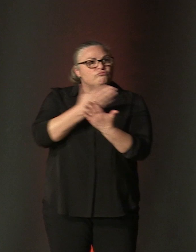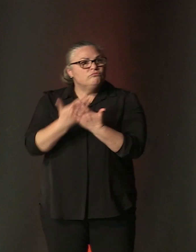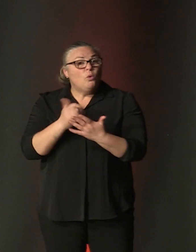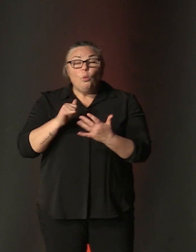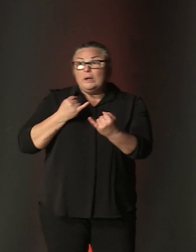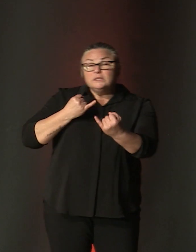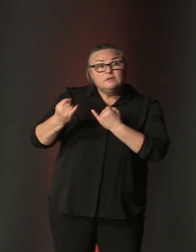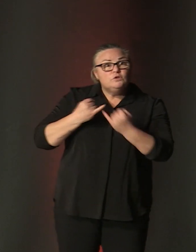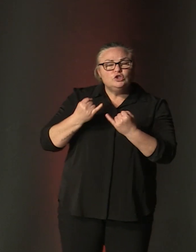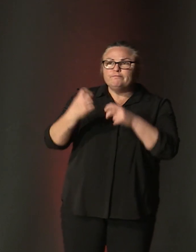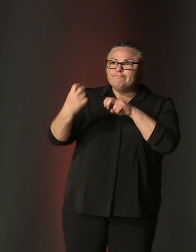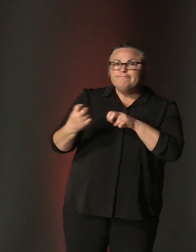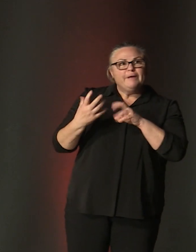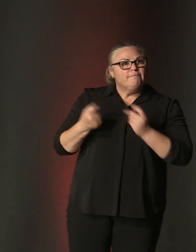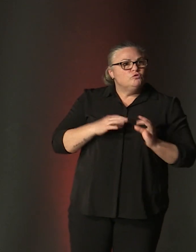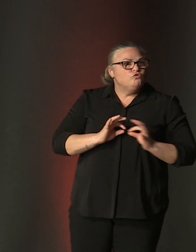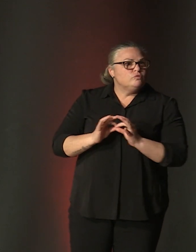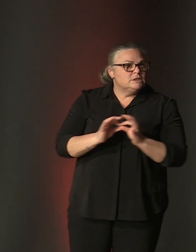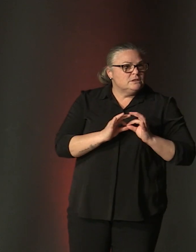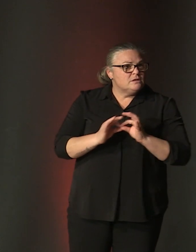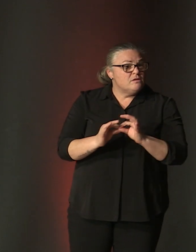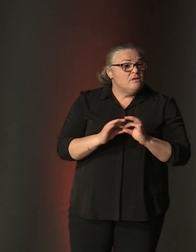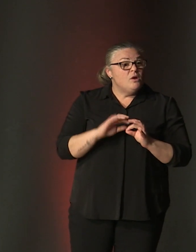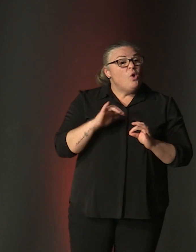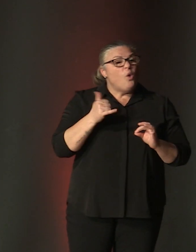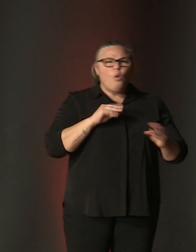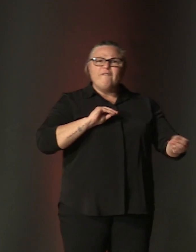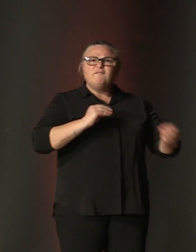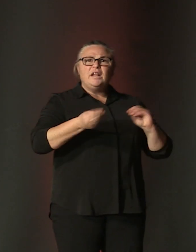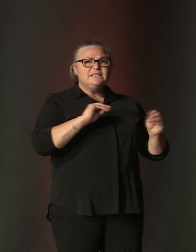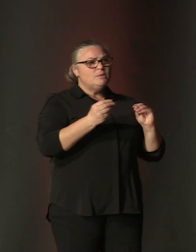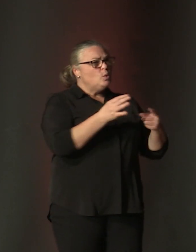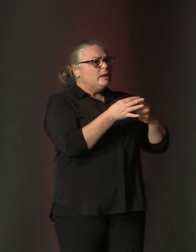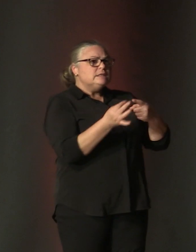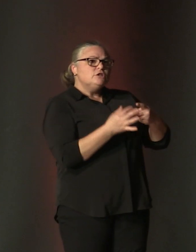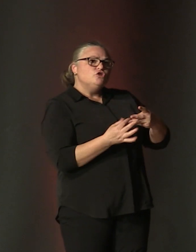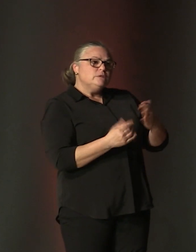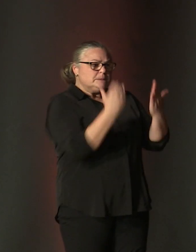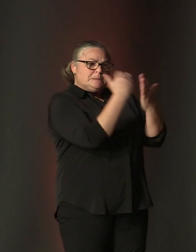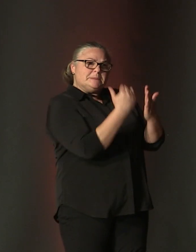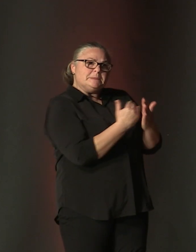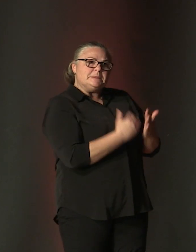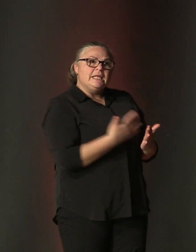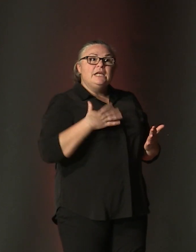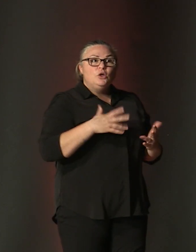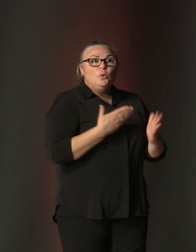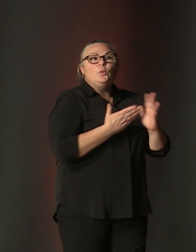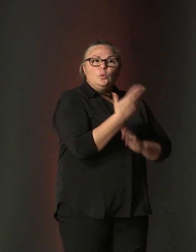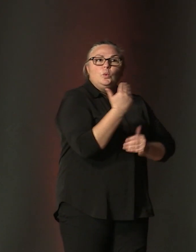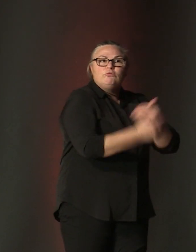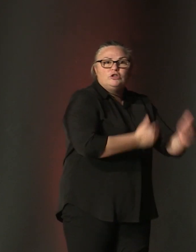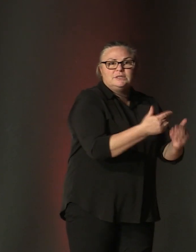interviews, or more flexible selection criteria during application processes. Or we can